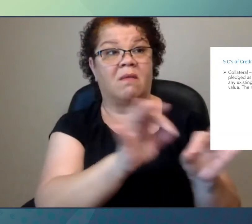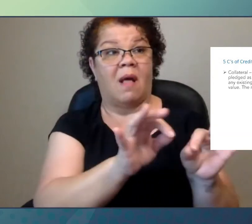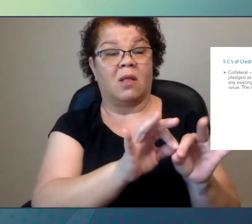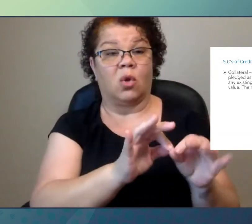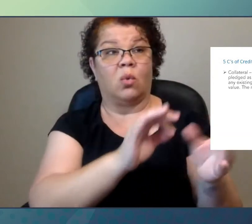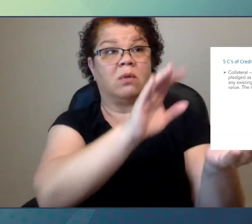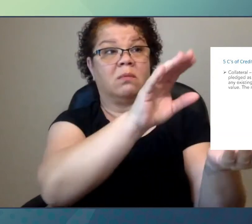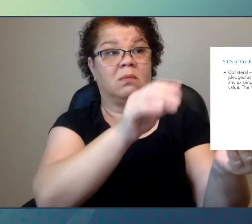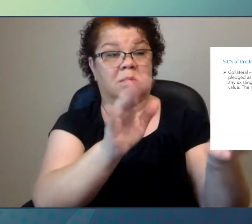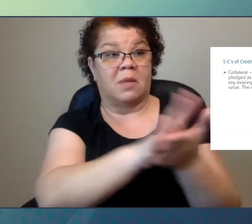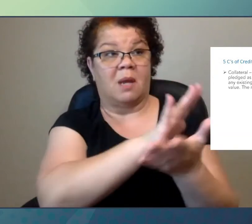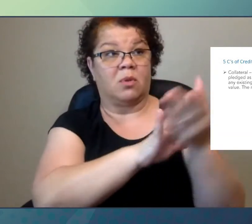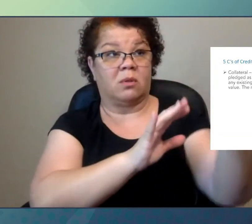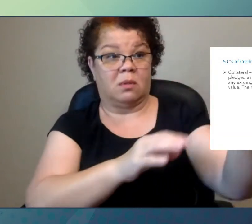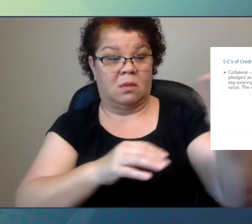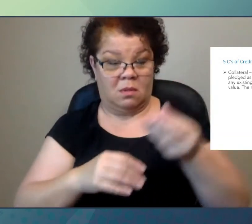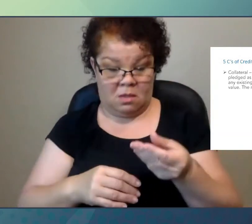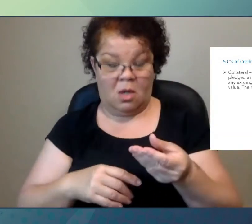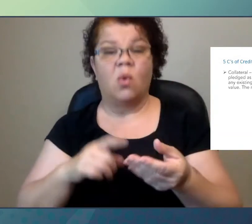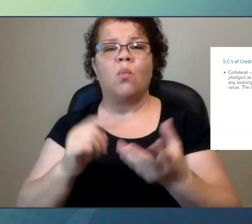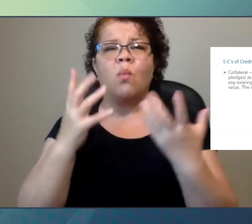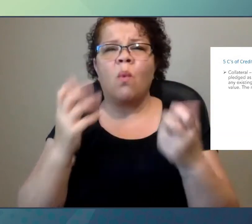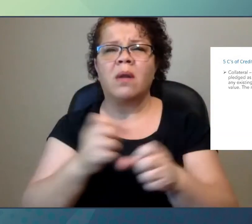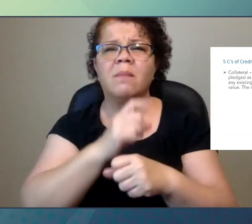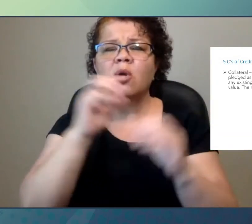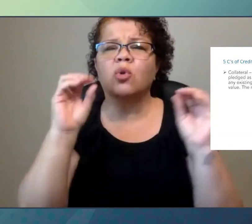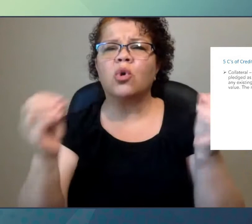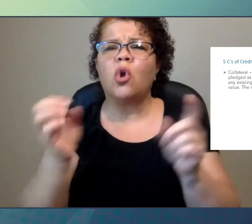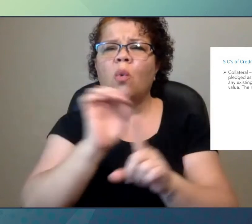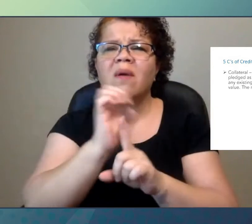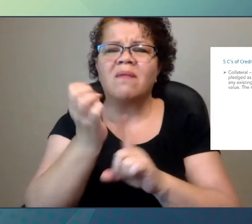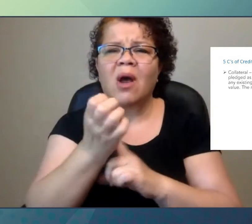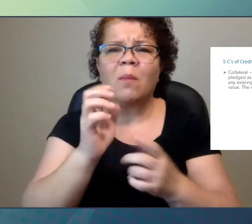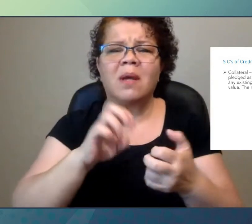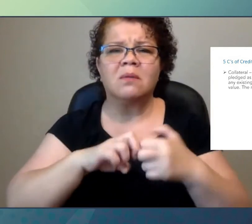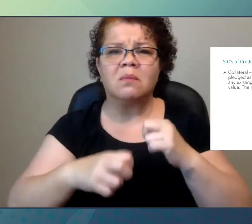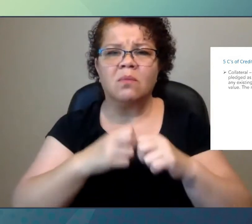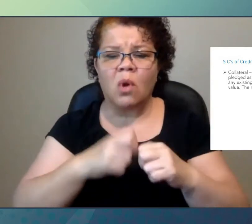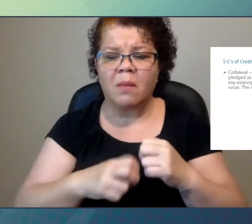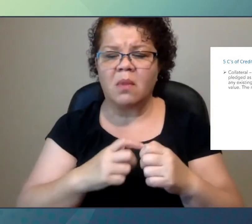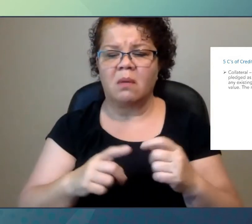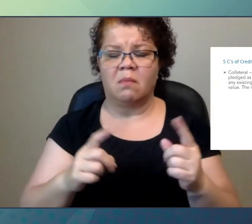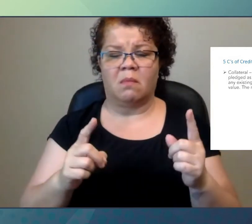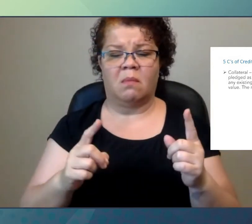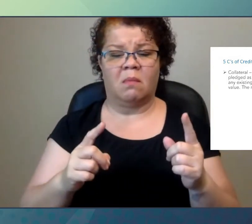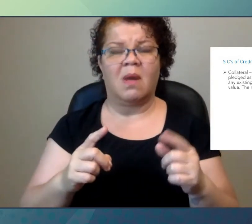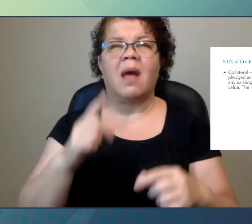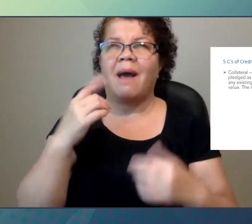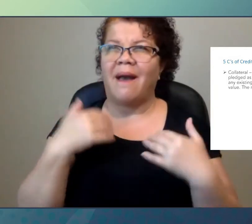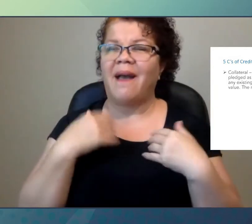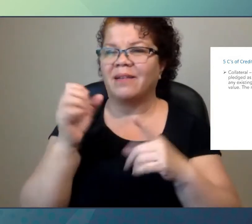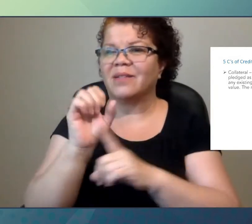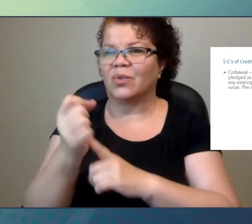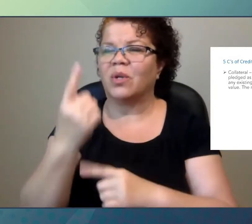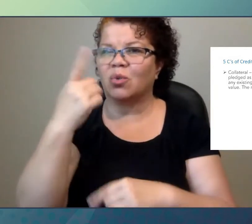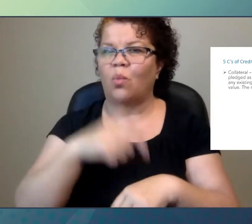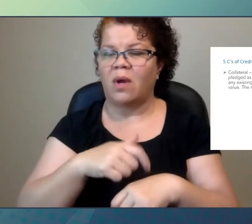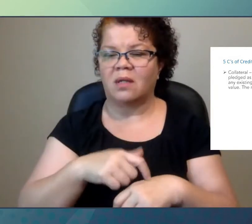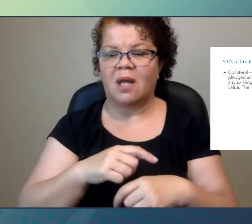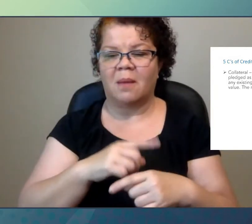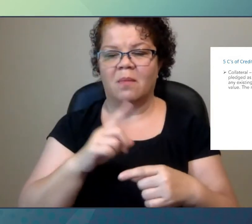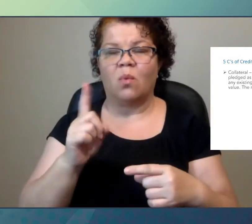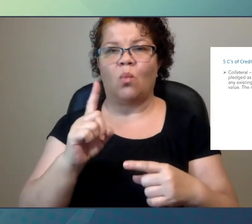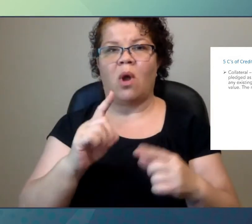deferred maintenance or environmental issues with the property. I had a case once where the property